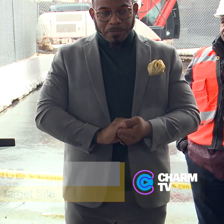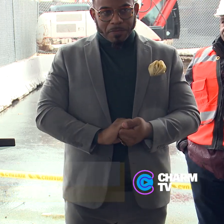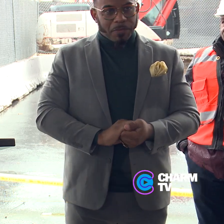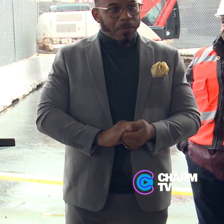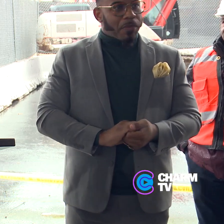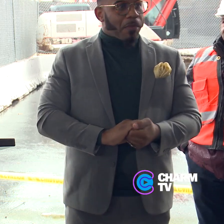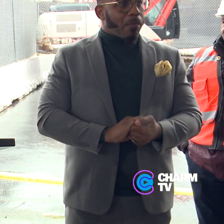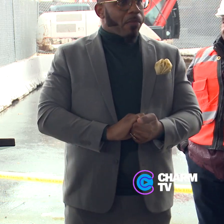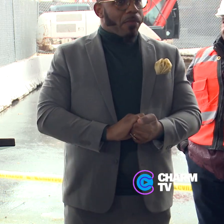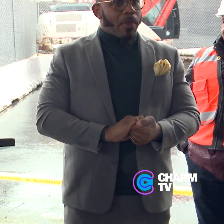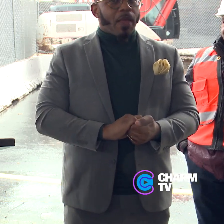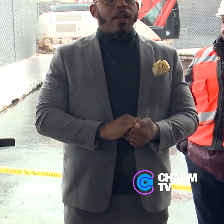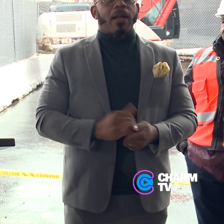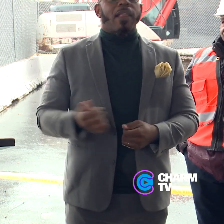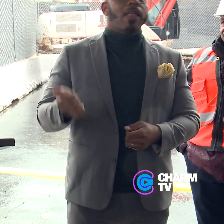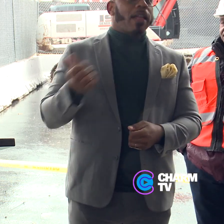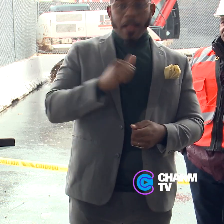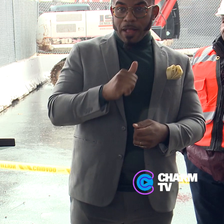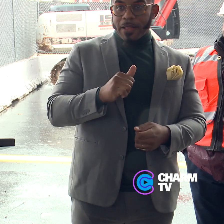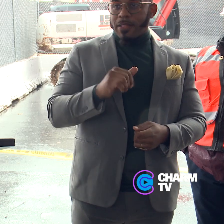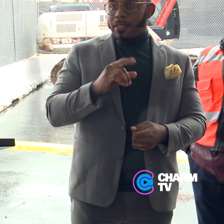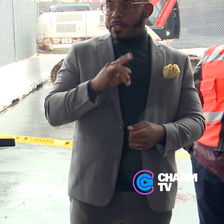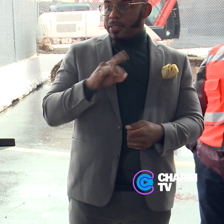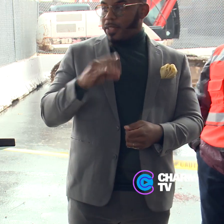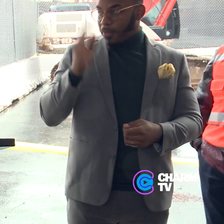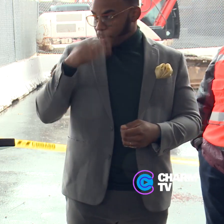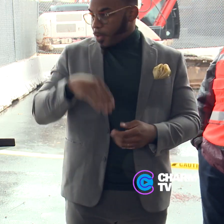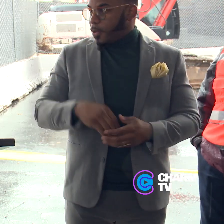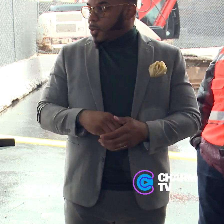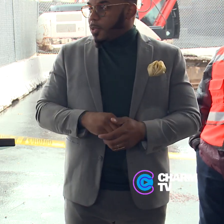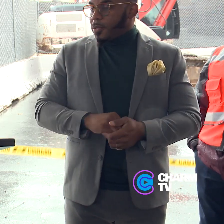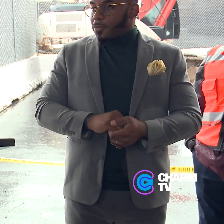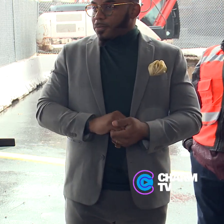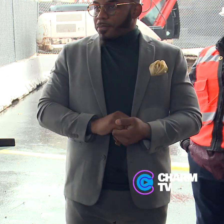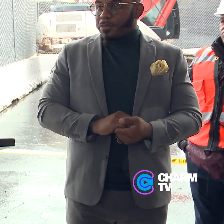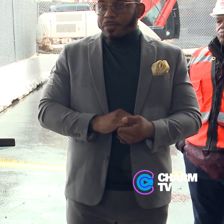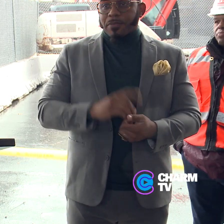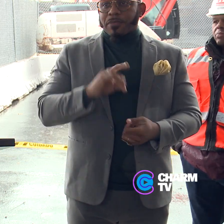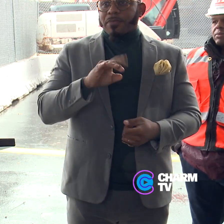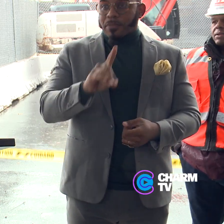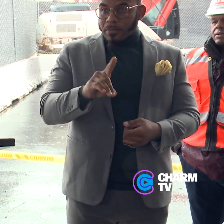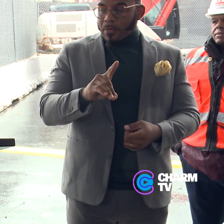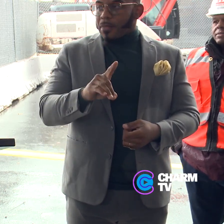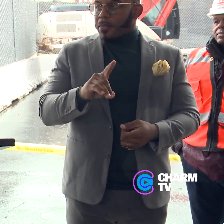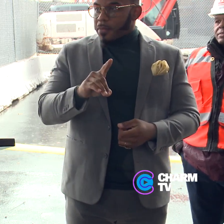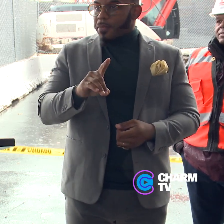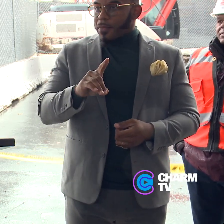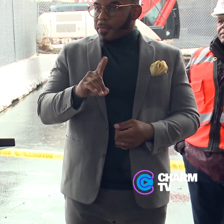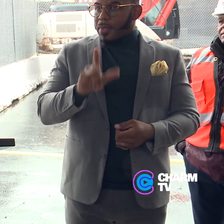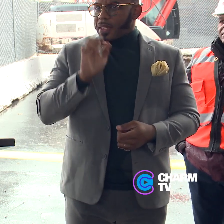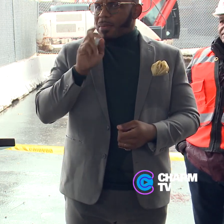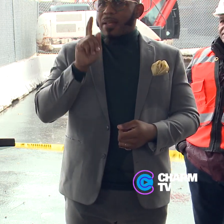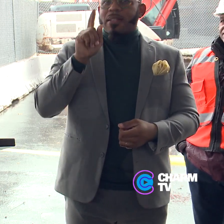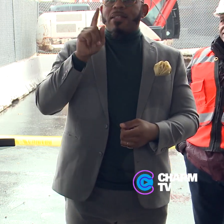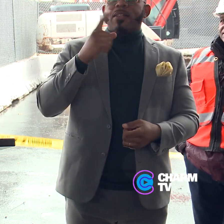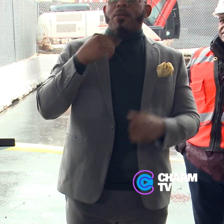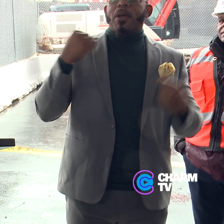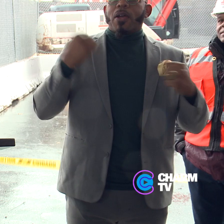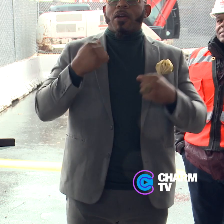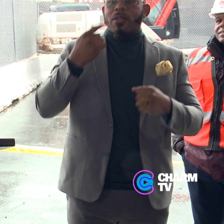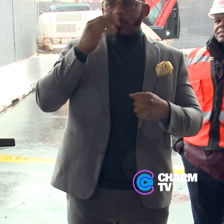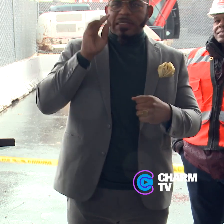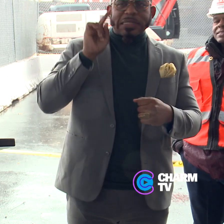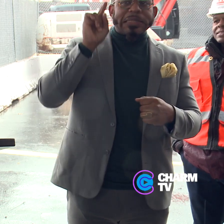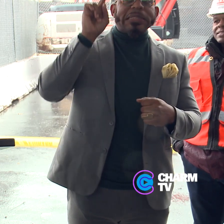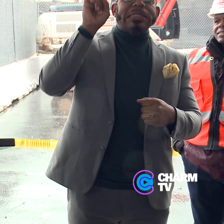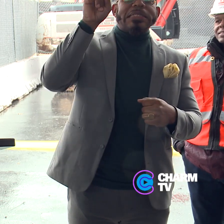I'm a Poly guy, as David Bramble knows. And David, he's back there in that red coat. There he